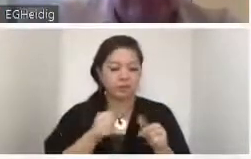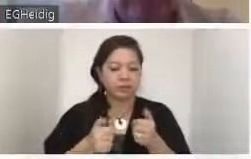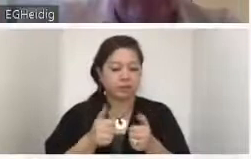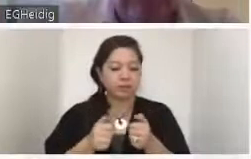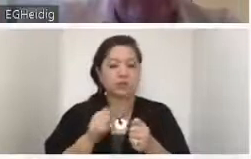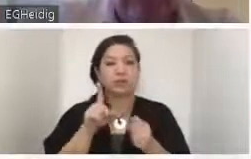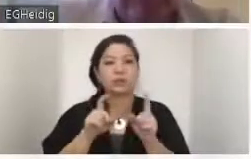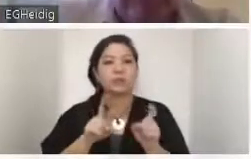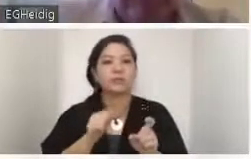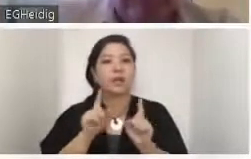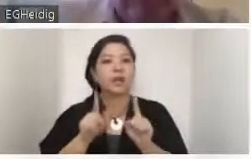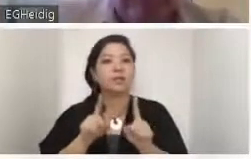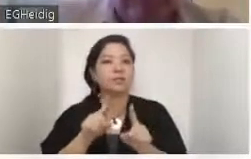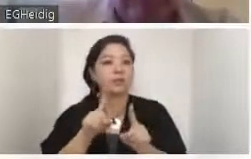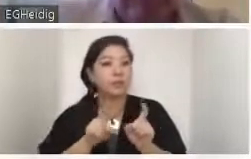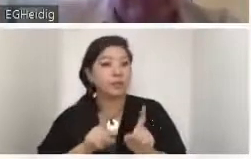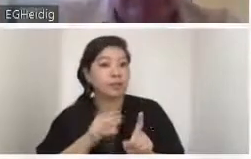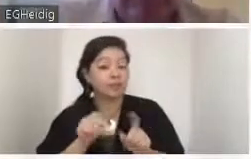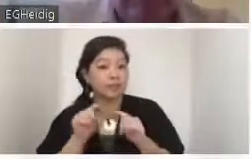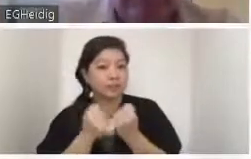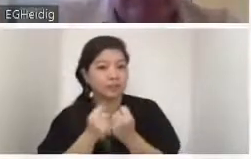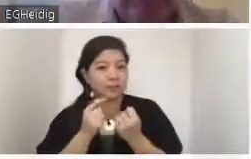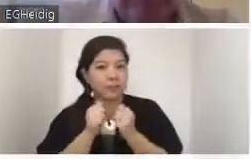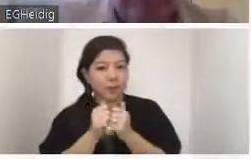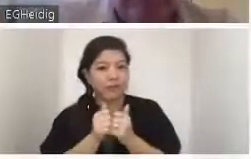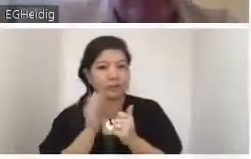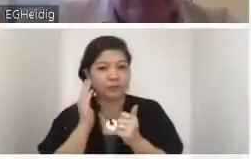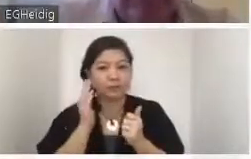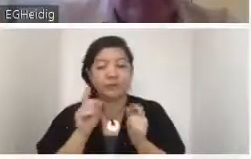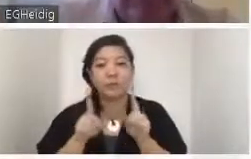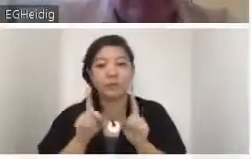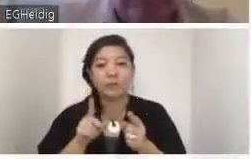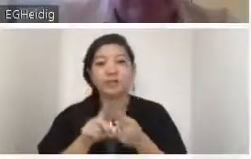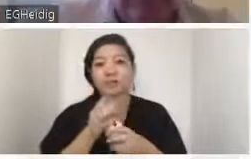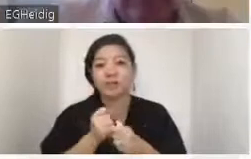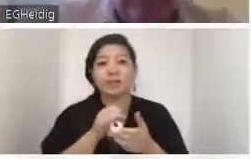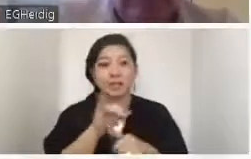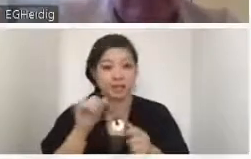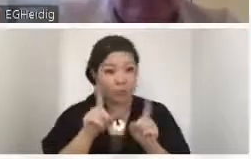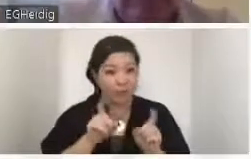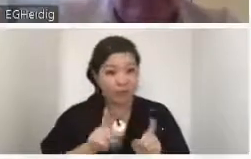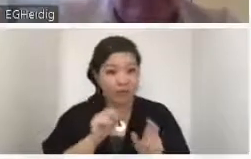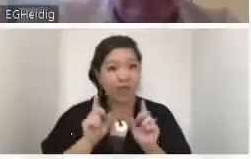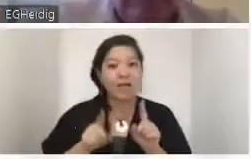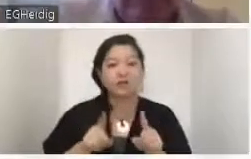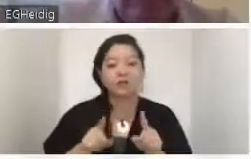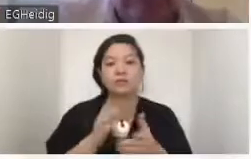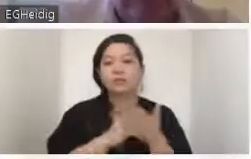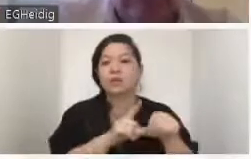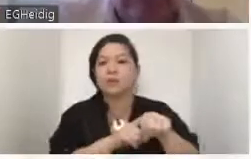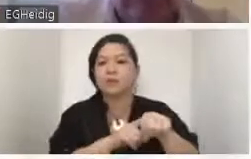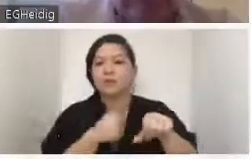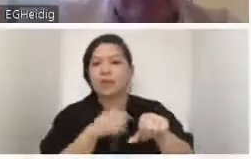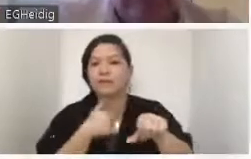these questions. He and his team will answer these questions. They've all graciously agreed to take these questions and answer them in the time allotted. We will then close